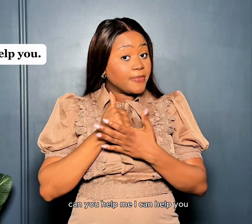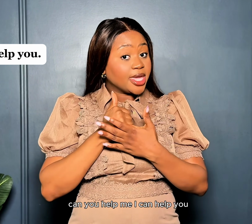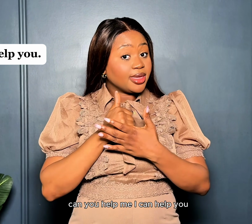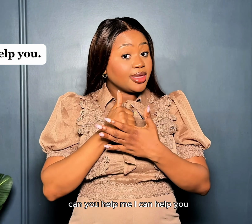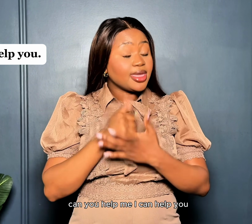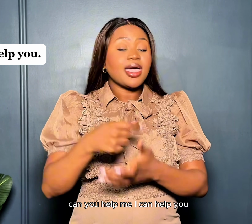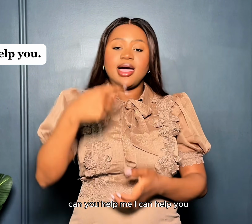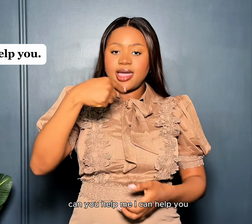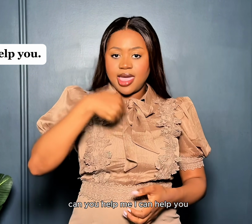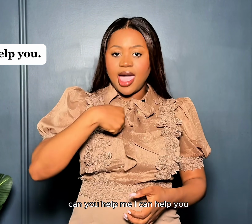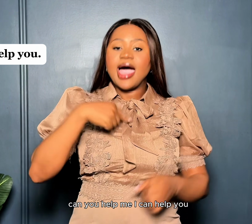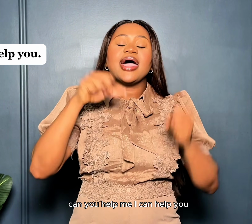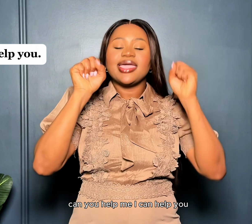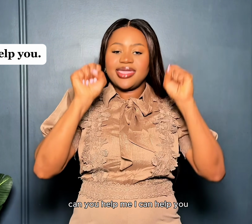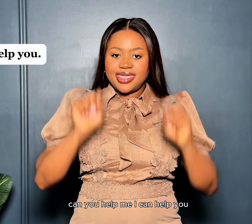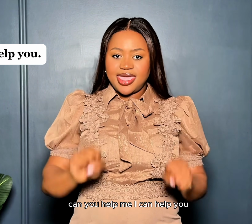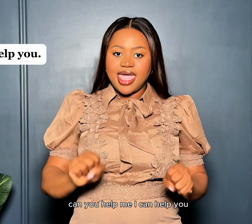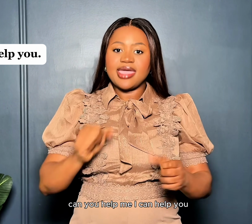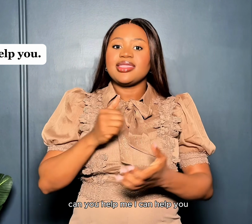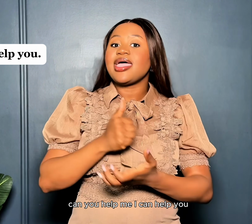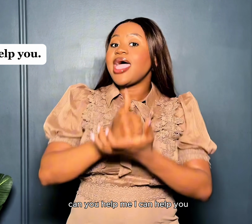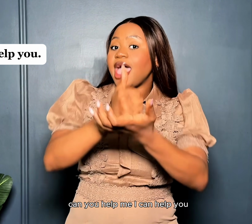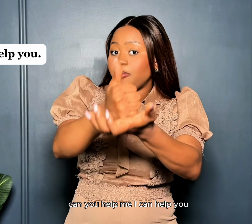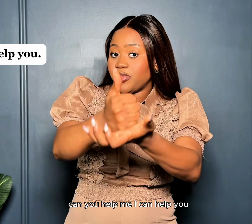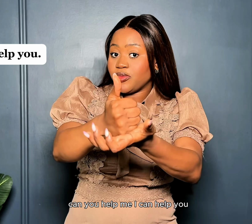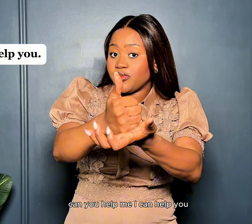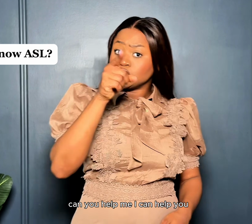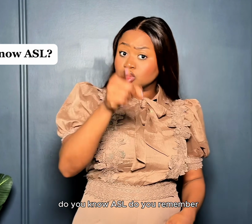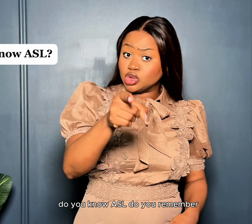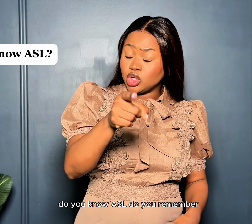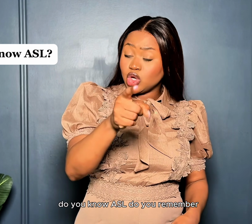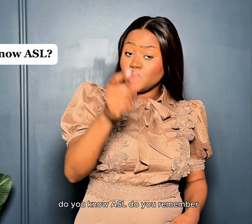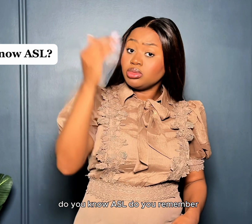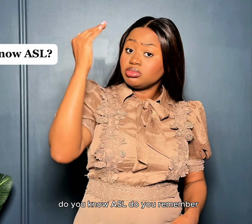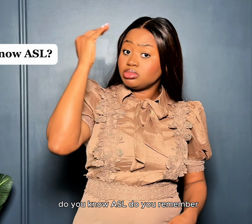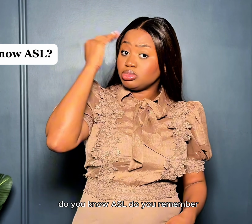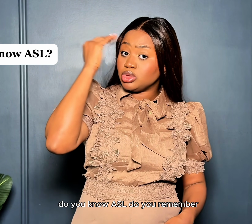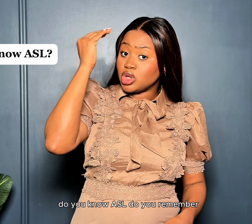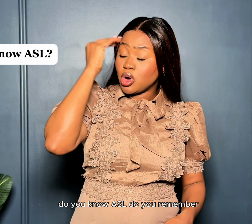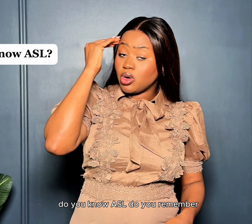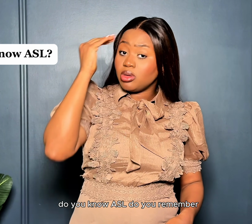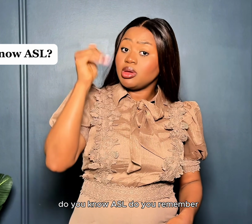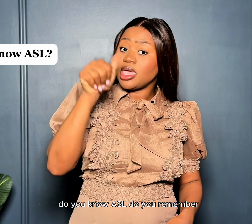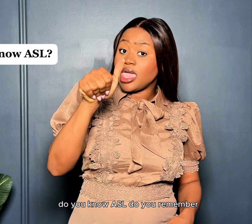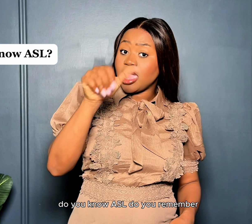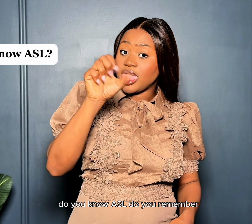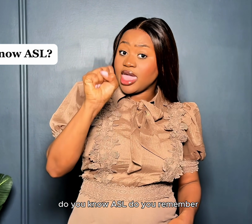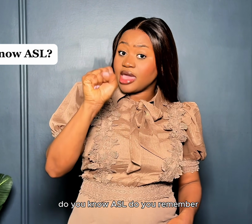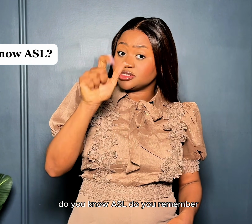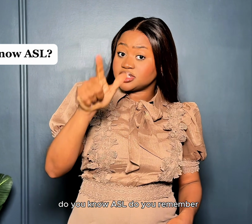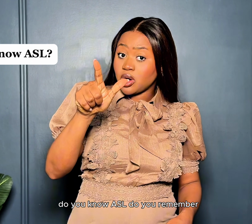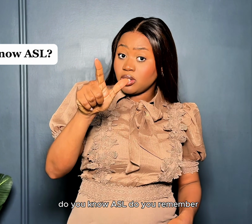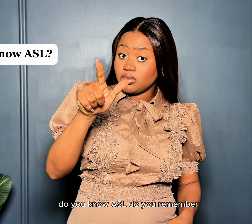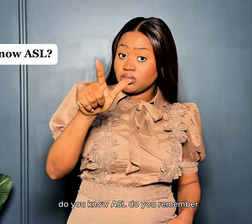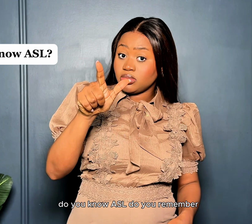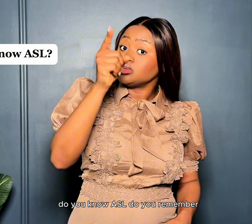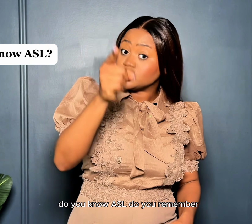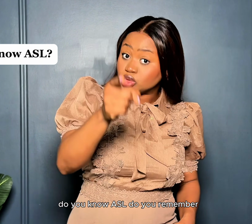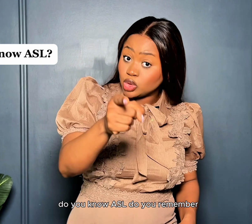me? I can help you. Do you know ASL? Do